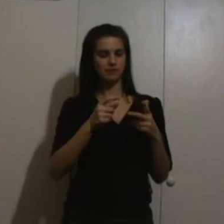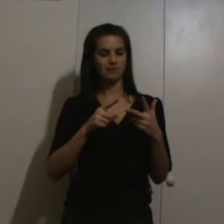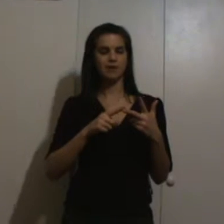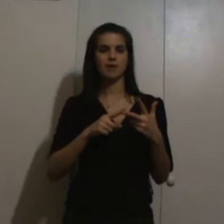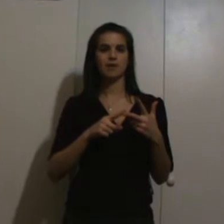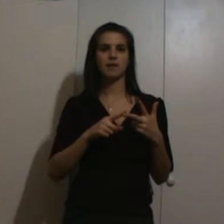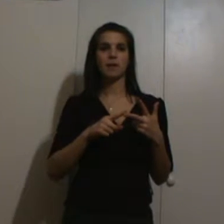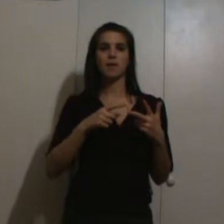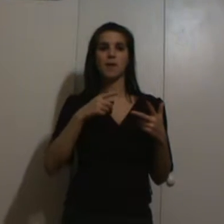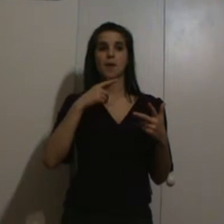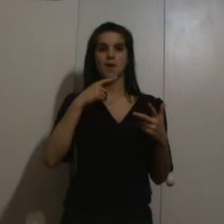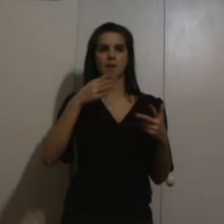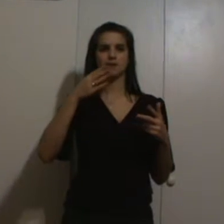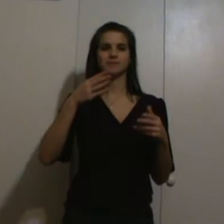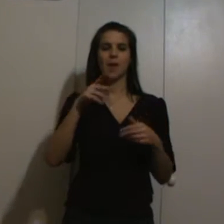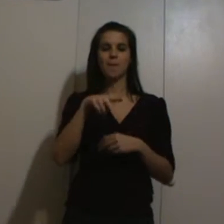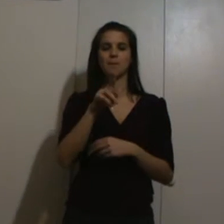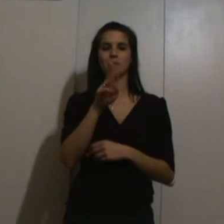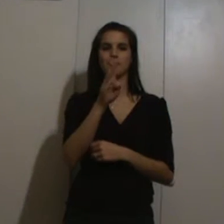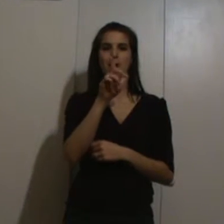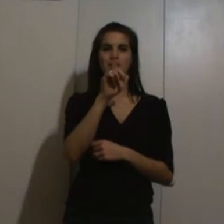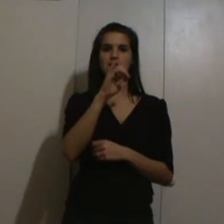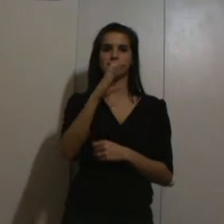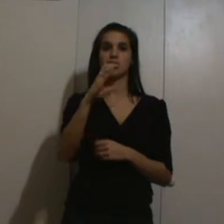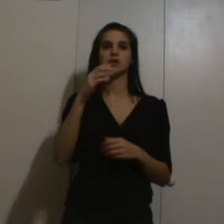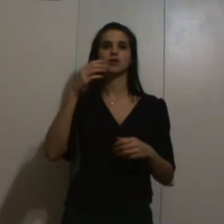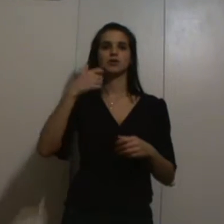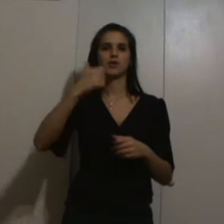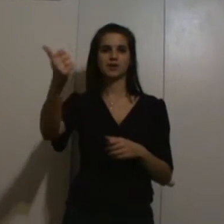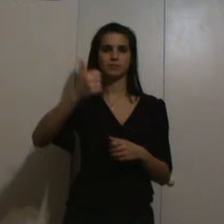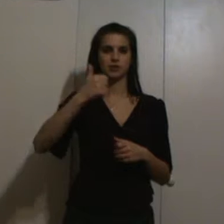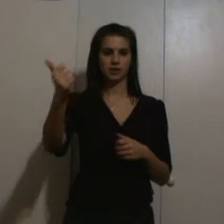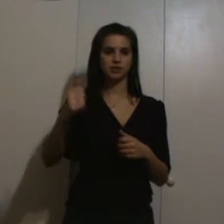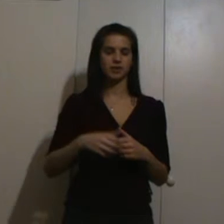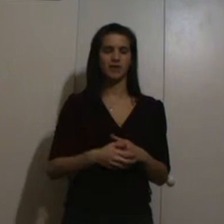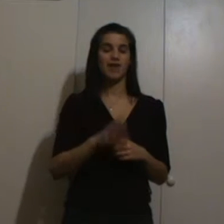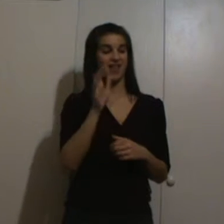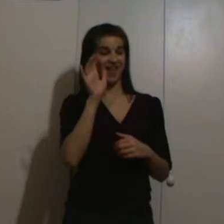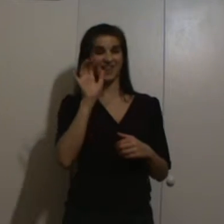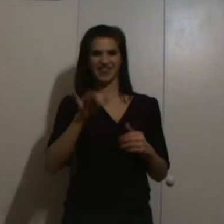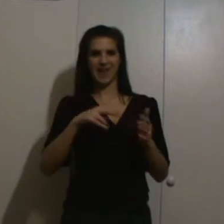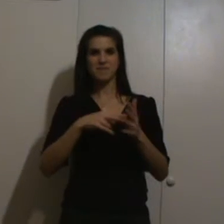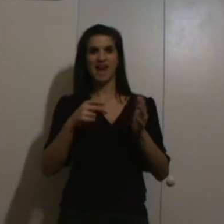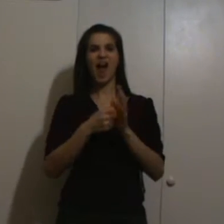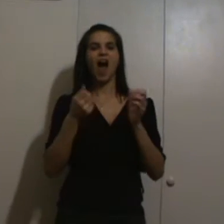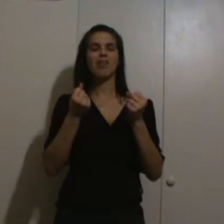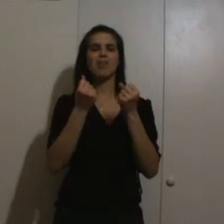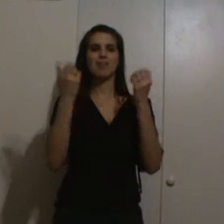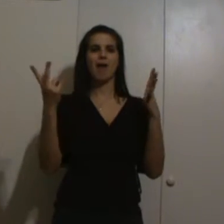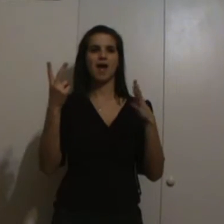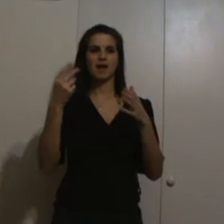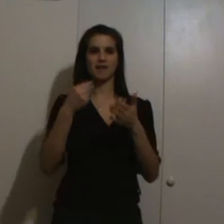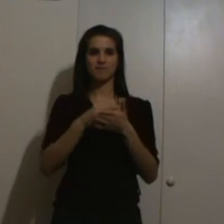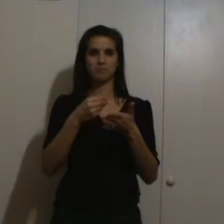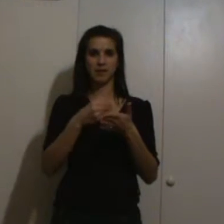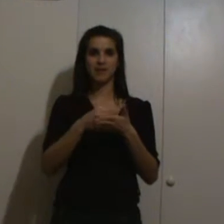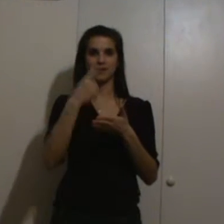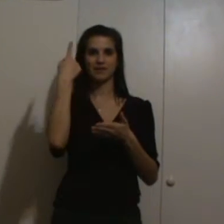great wealth for many Americans, and a wide variety of consumer goods.